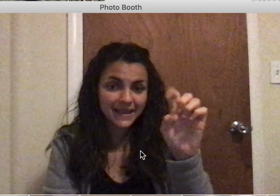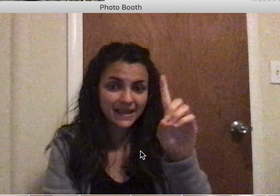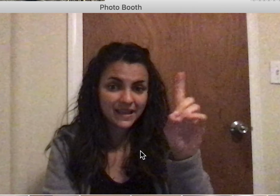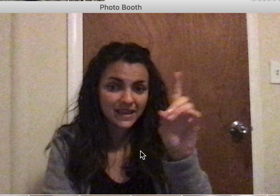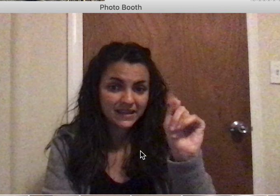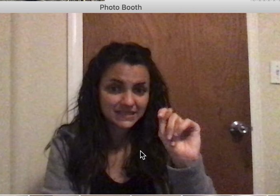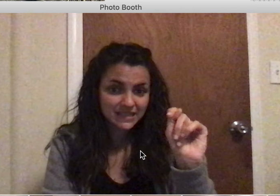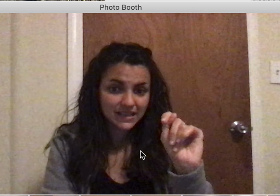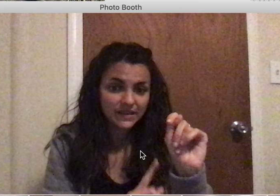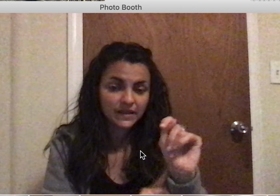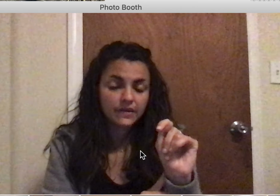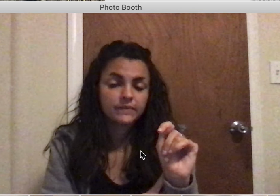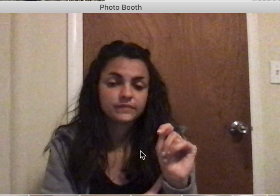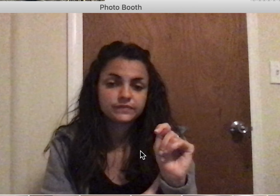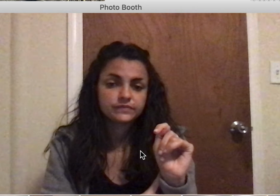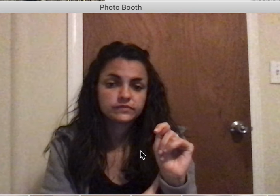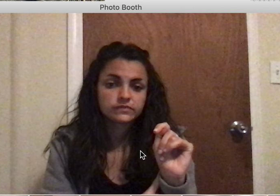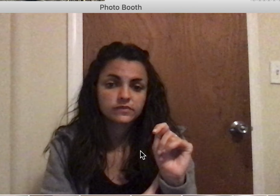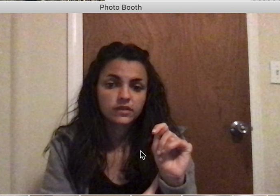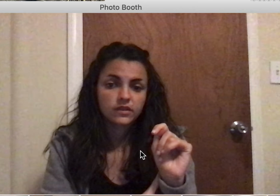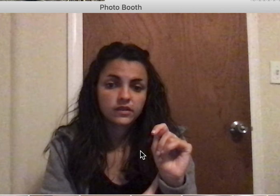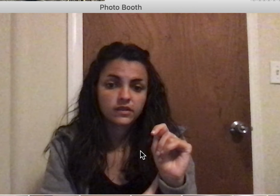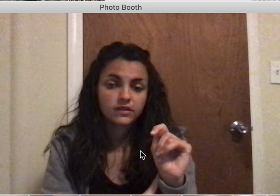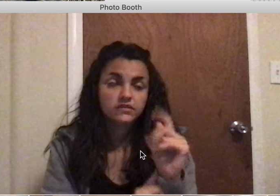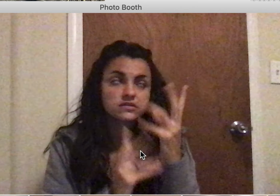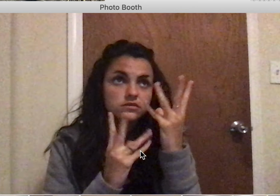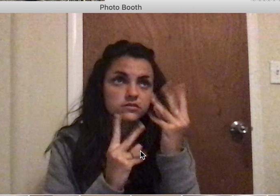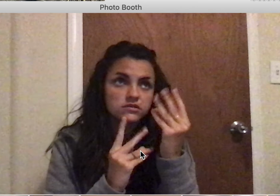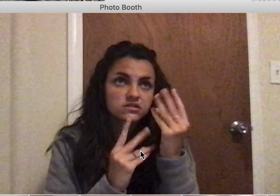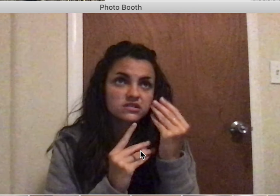have, human development on the environment?